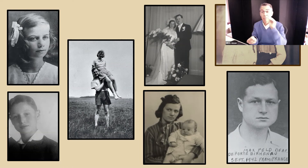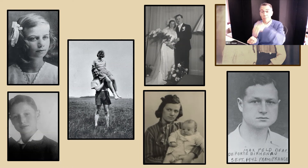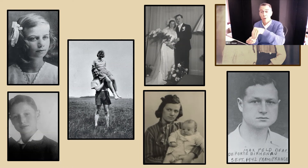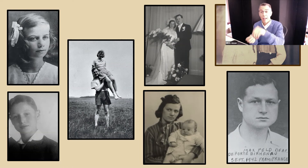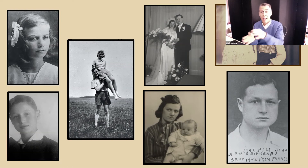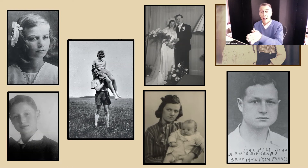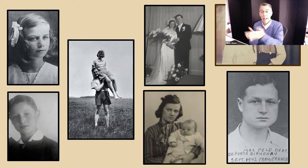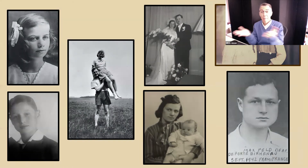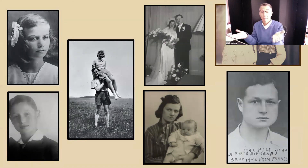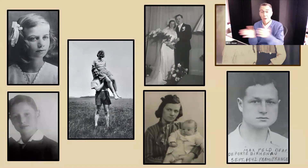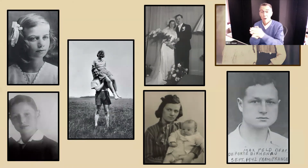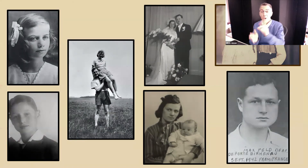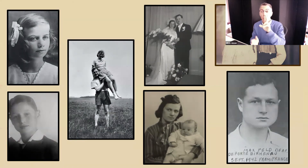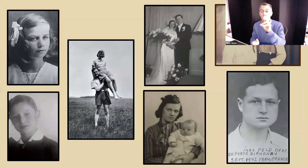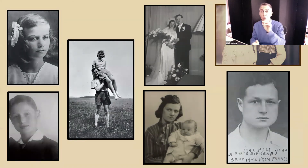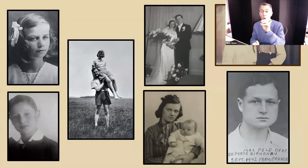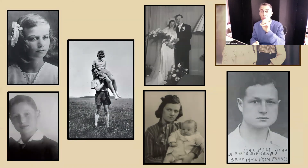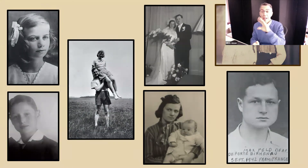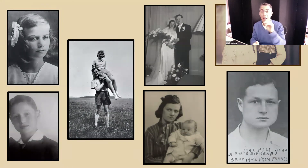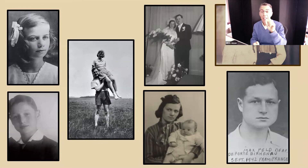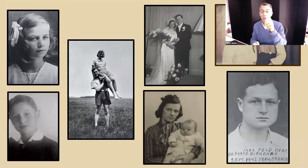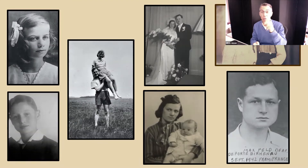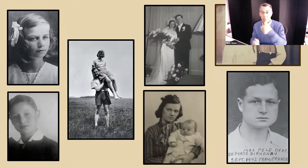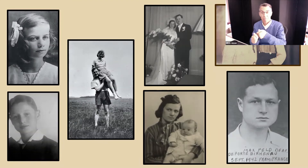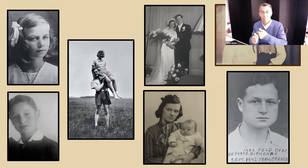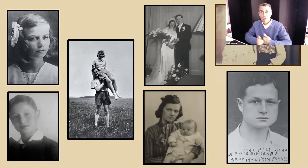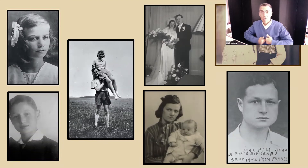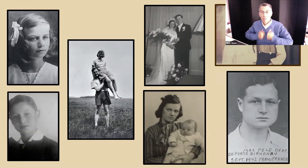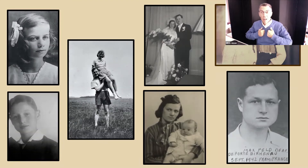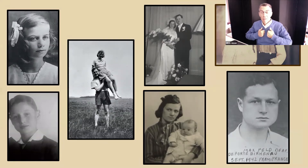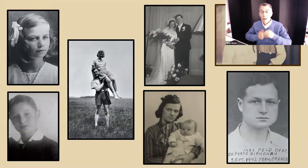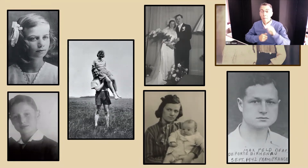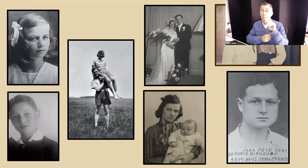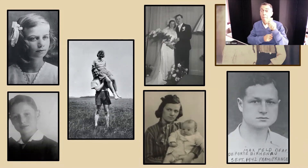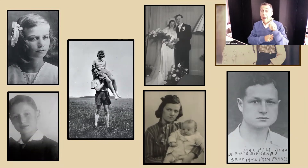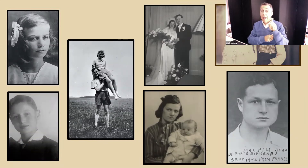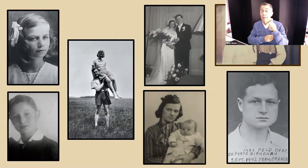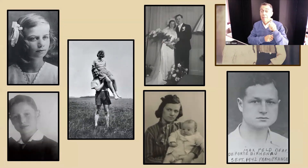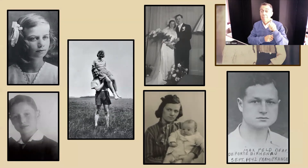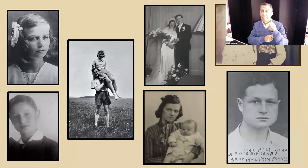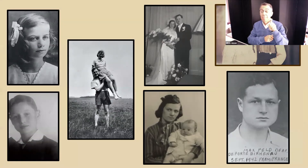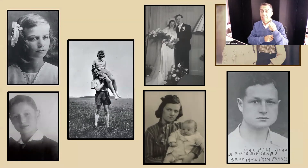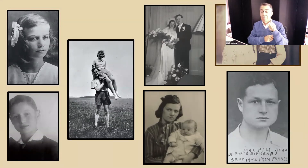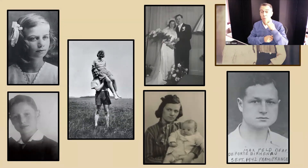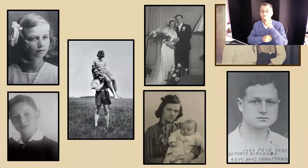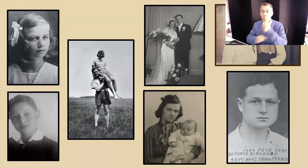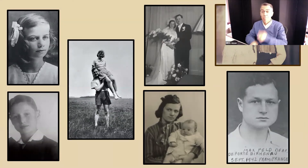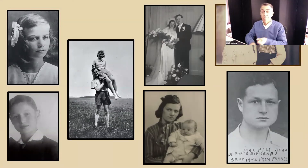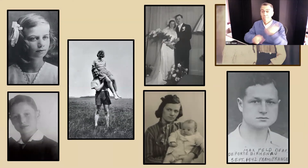of Rose and Esther, who survived, and of Max, who was deported to Birkenau